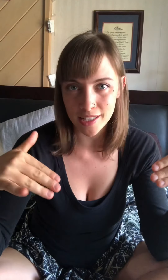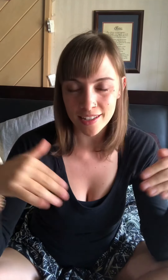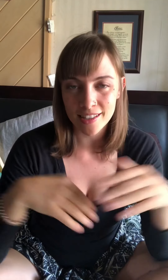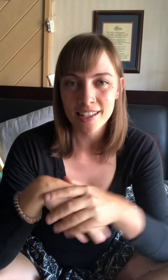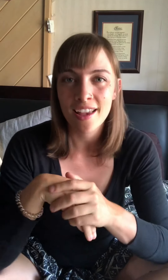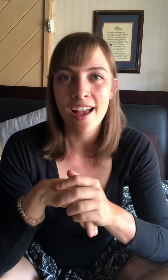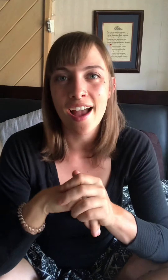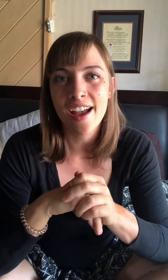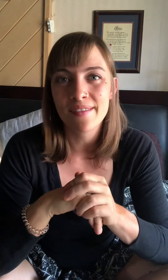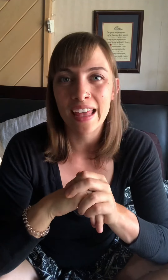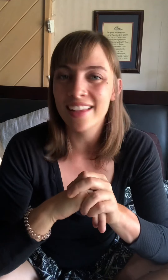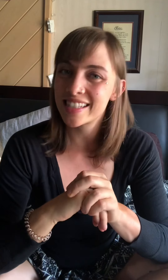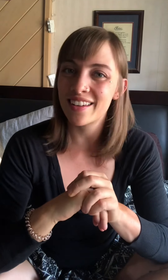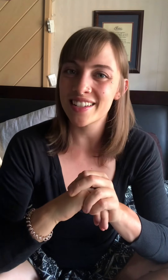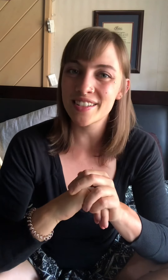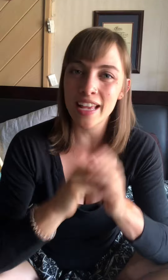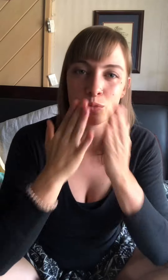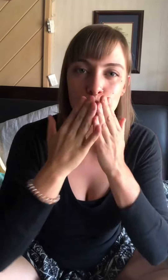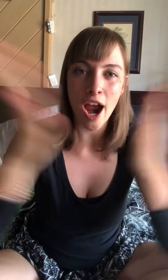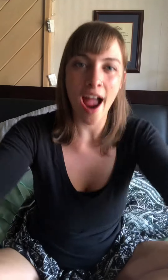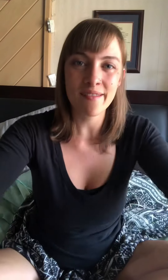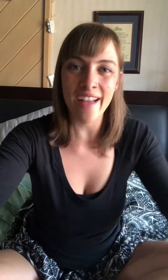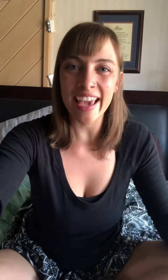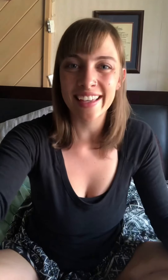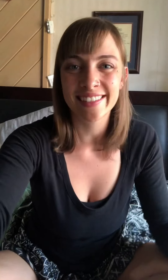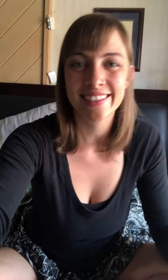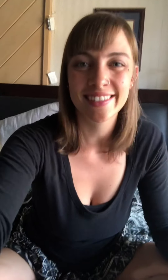sentence, and I'll see you on Tuesday. Bye.